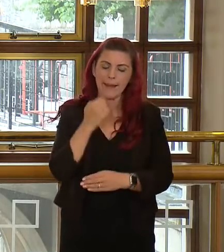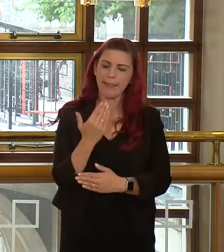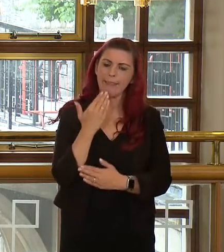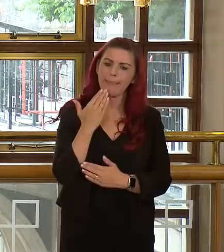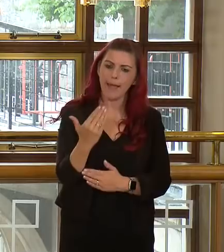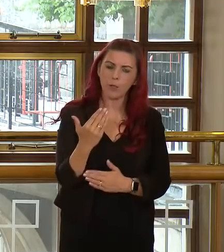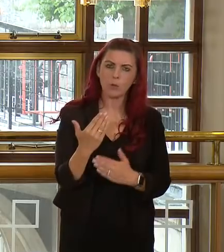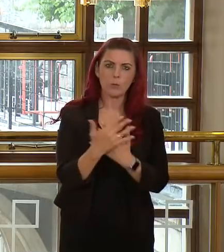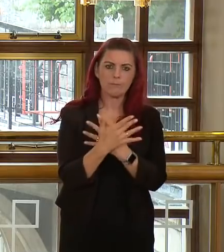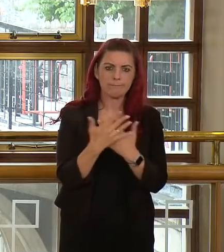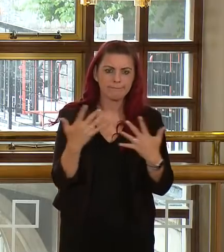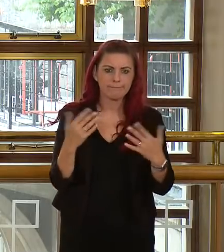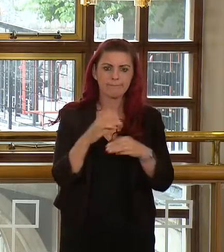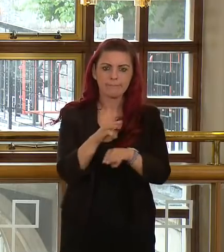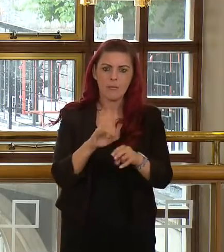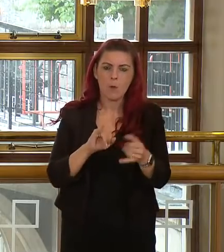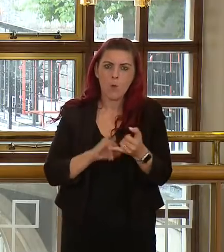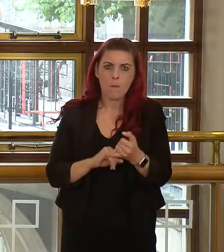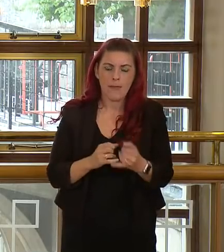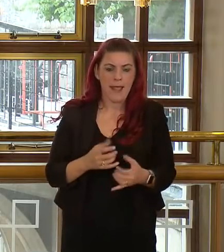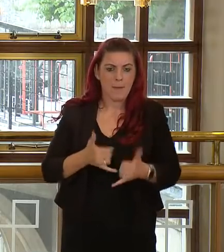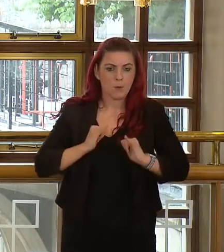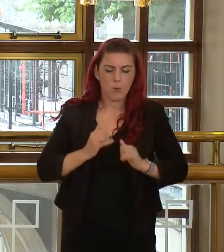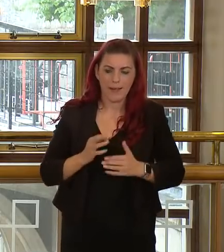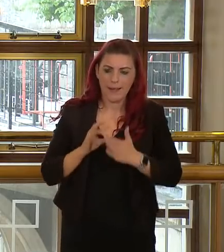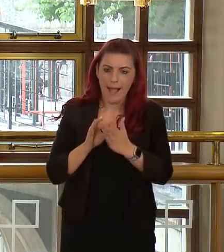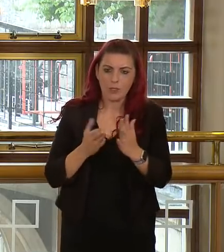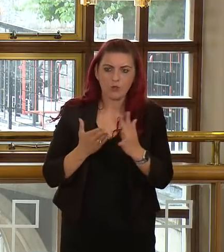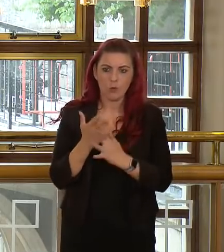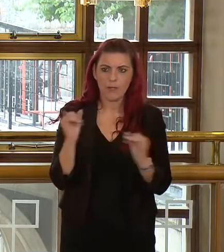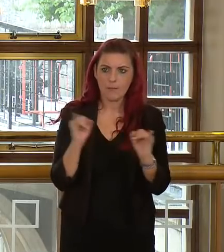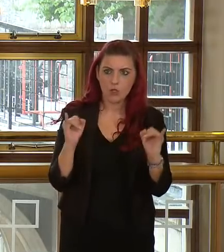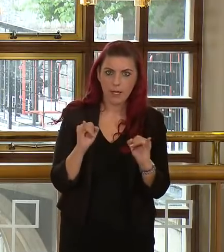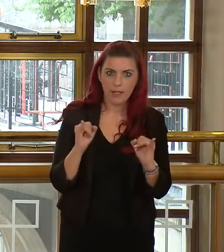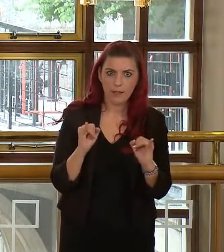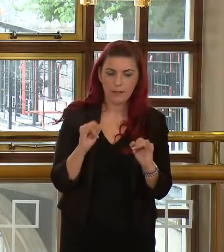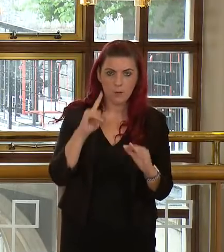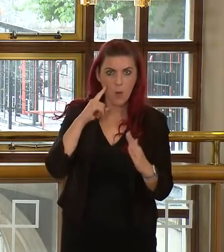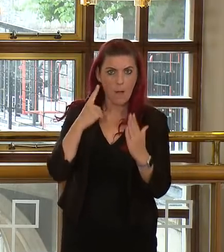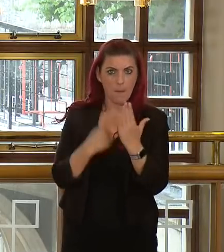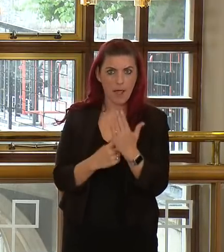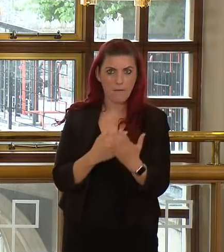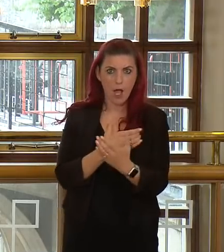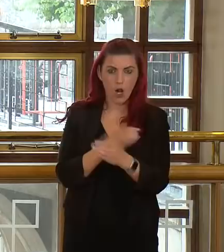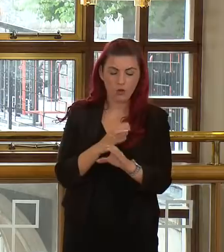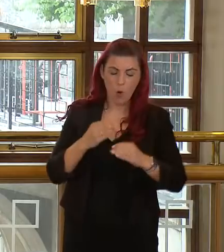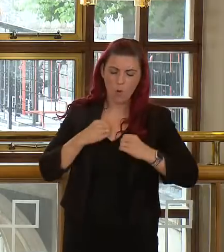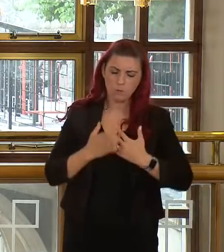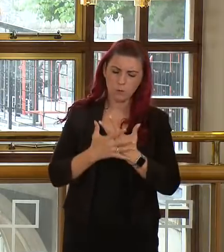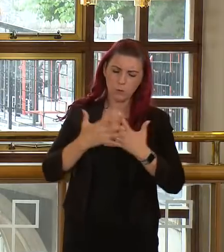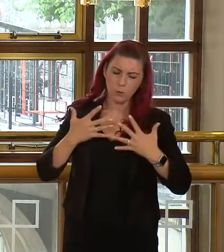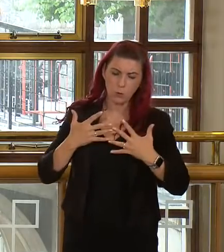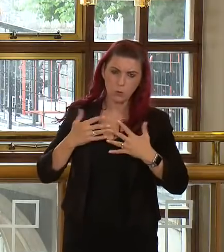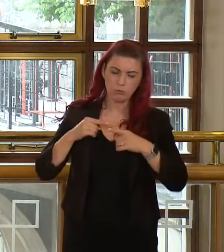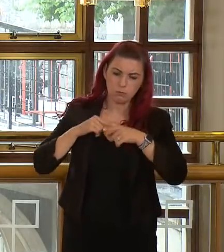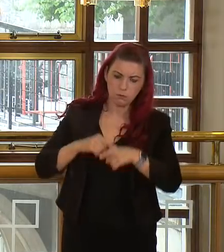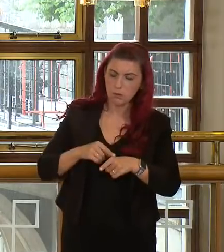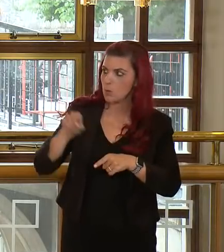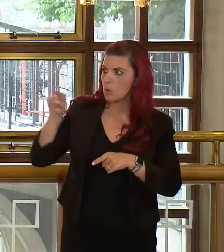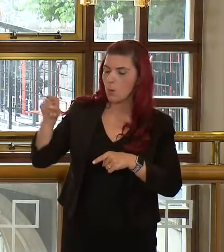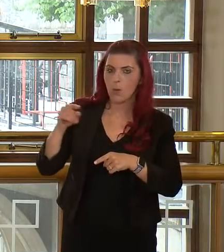kept our country protected and guided us through this emergency. I believe our country owes a profound debt to the Chief Medical Officer, Tony